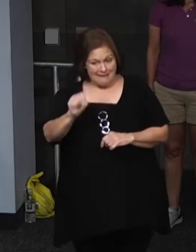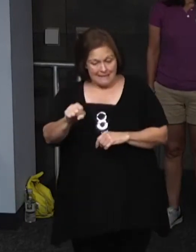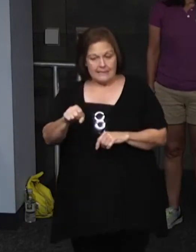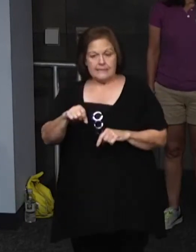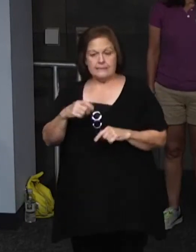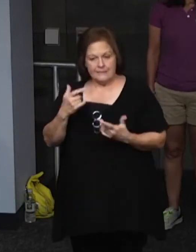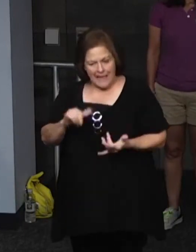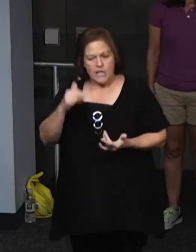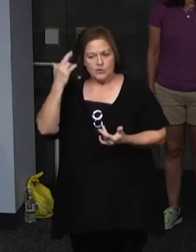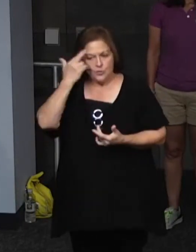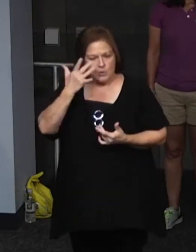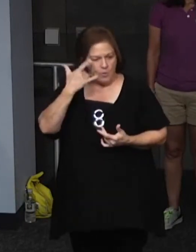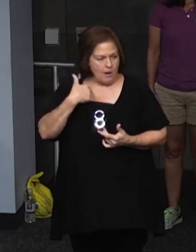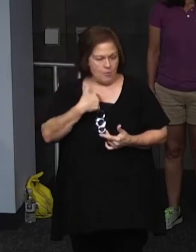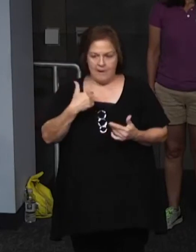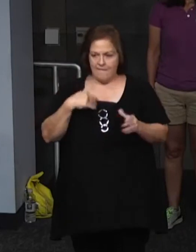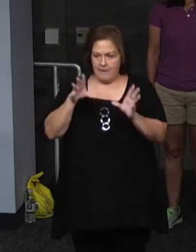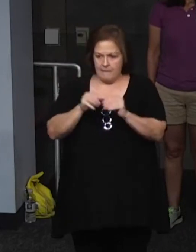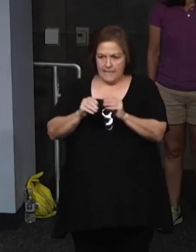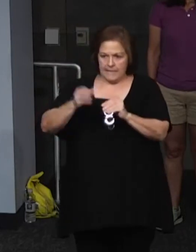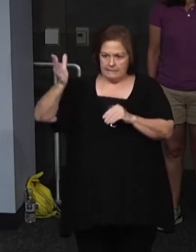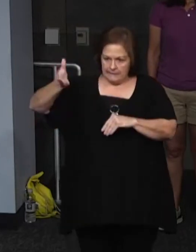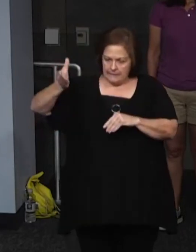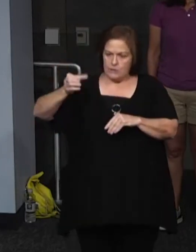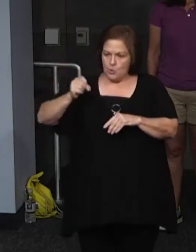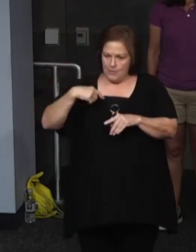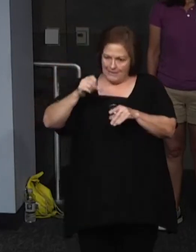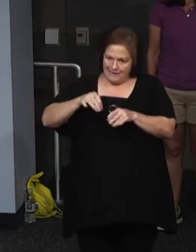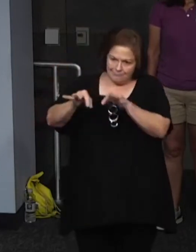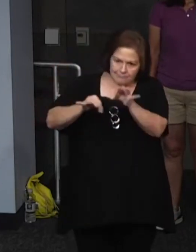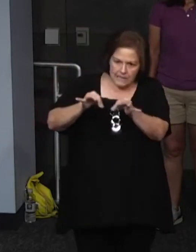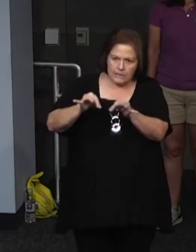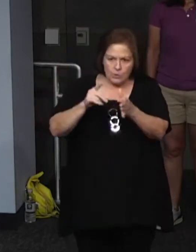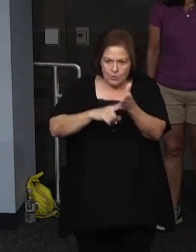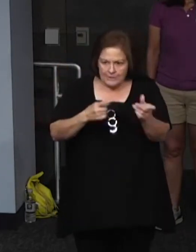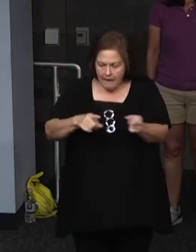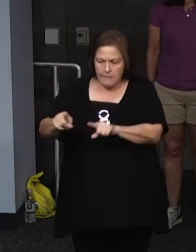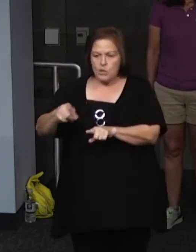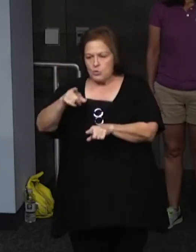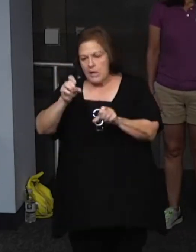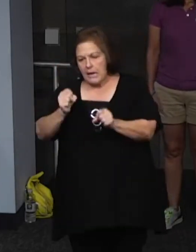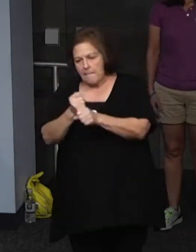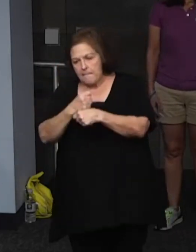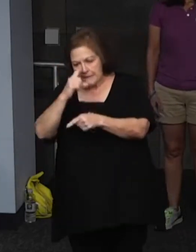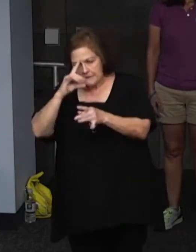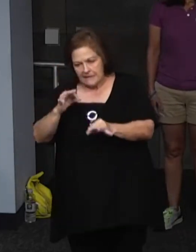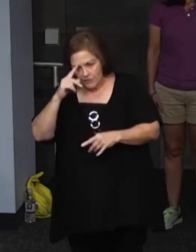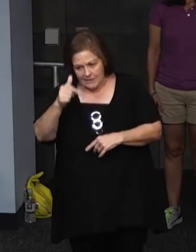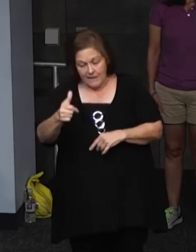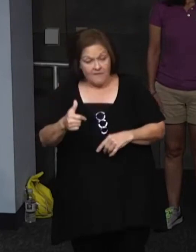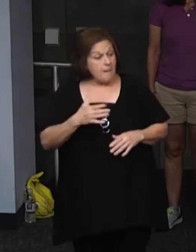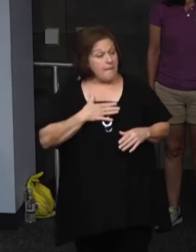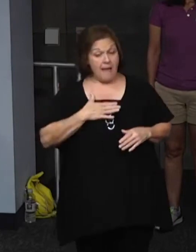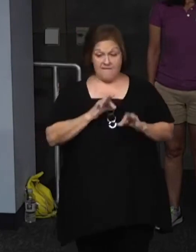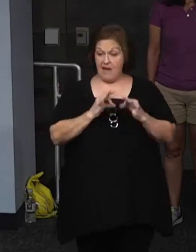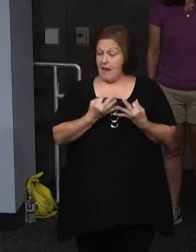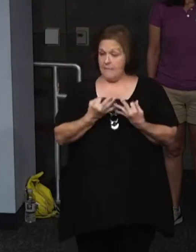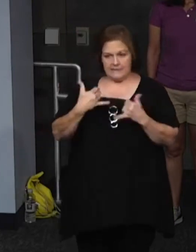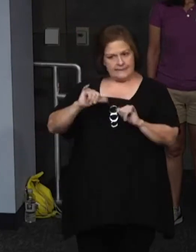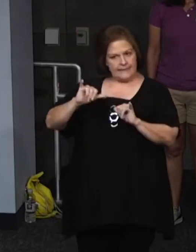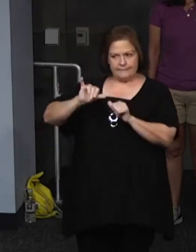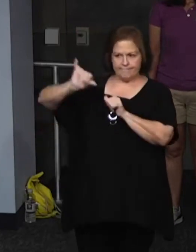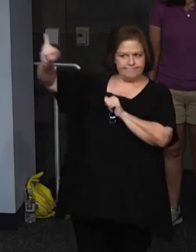reason for these briefings, is to give you as much real-time information as possible for you to make your personal decisions. My family is still away. My family is